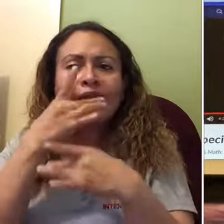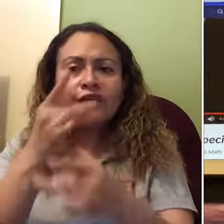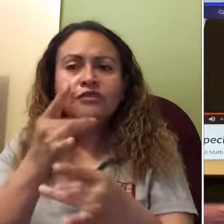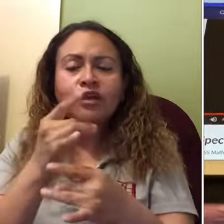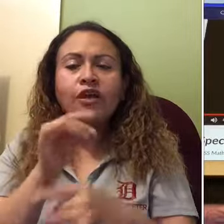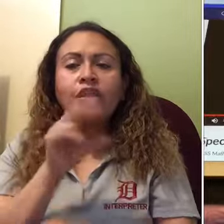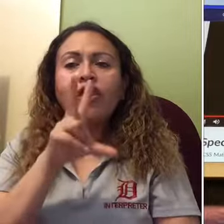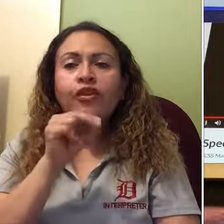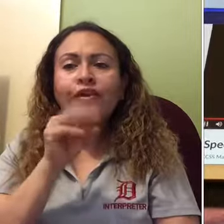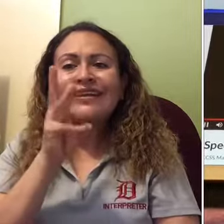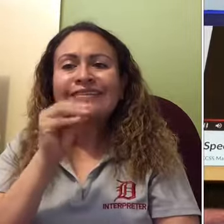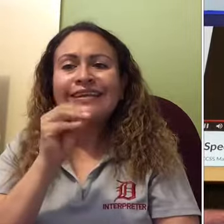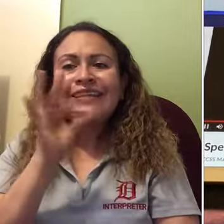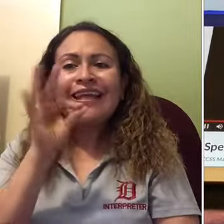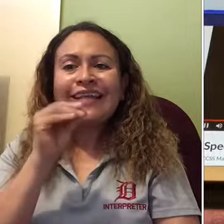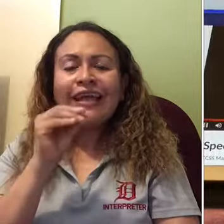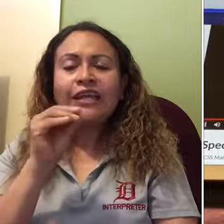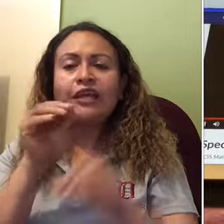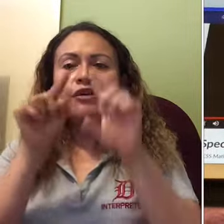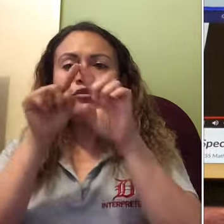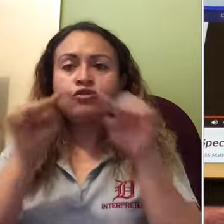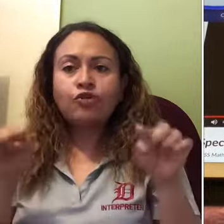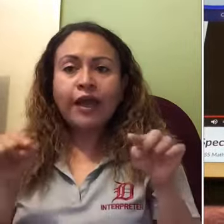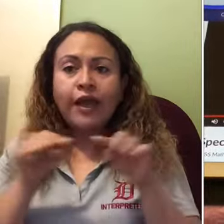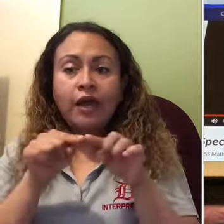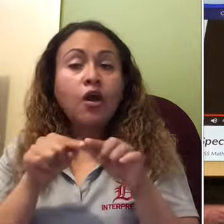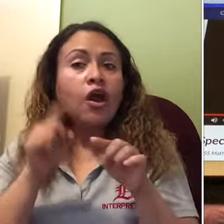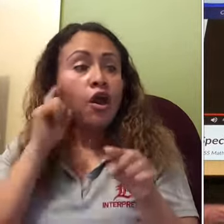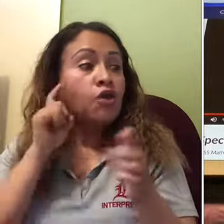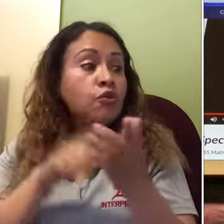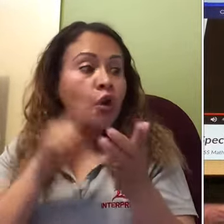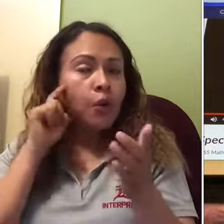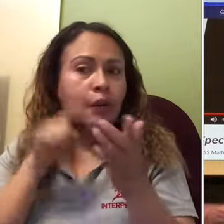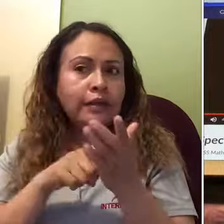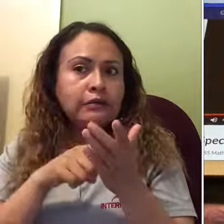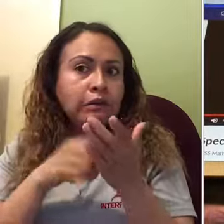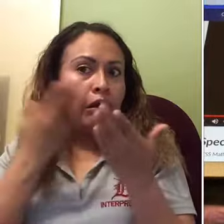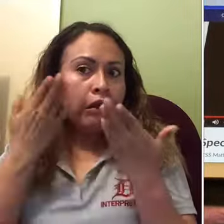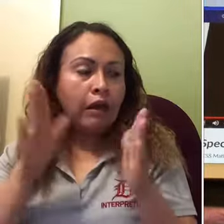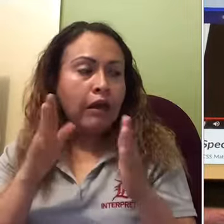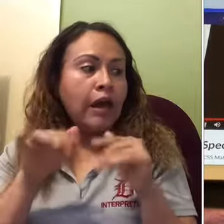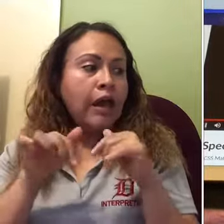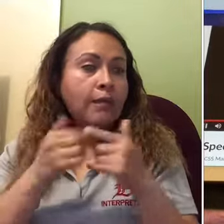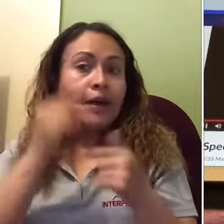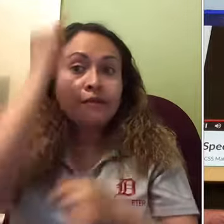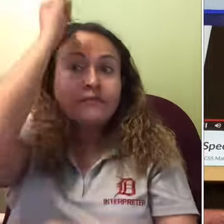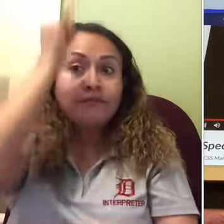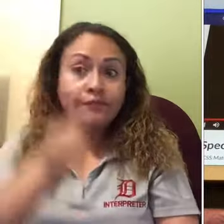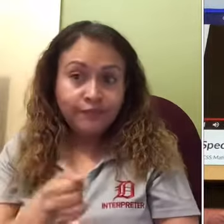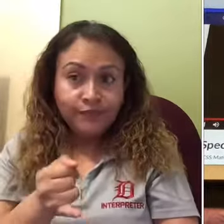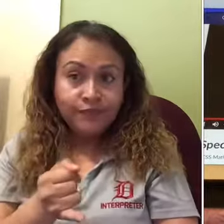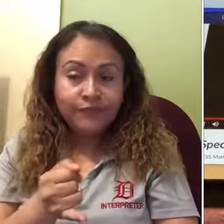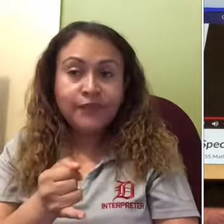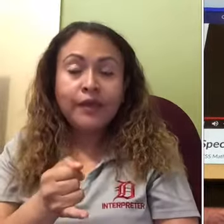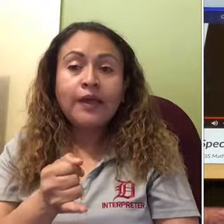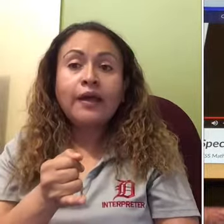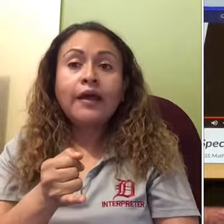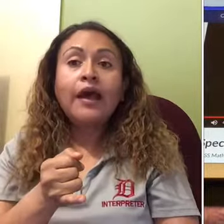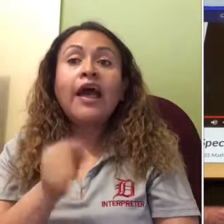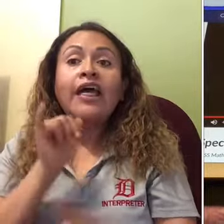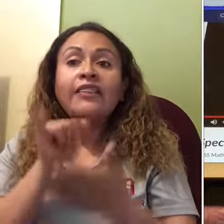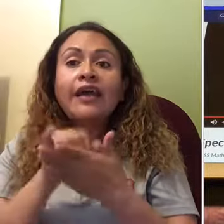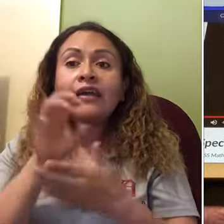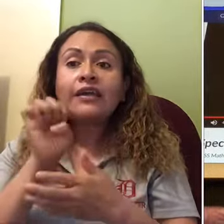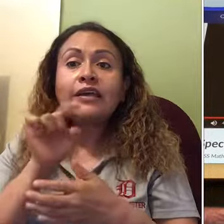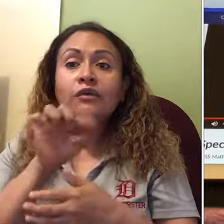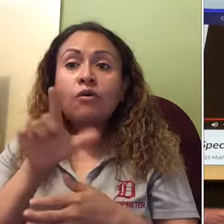60, 90 triangle, that if the hypotenuse, notice, and I guess I didn't point this out, by dropping this altitude, I've essentially split this